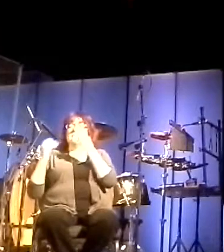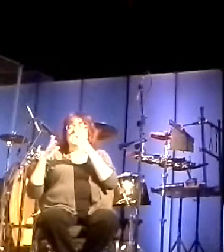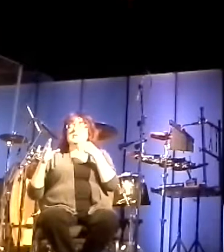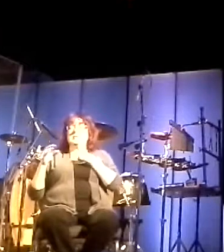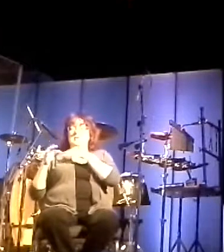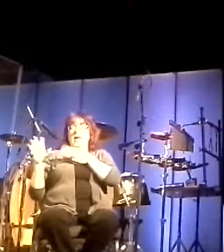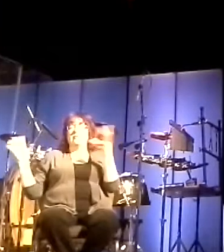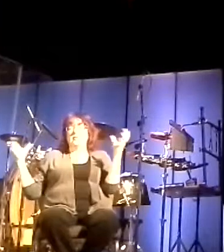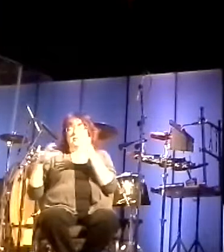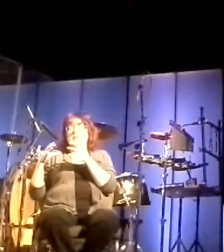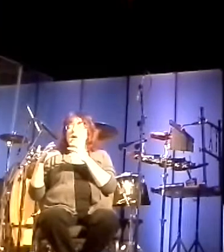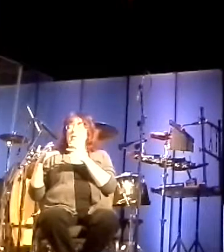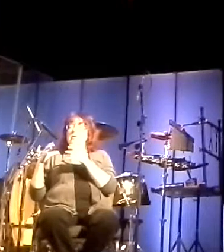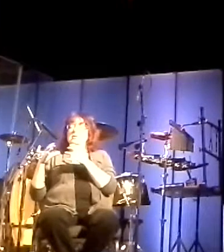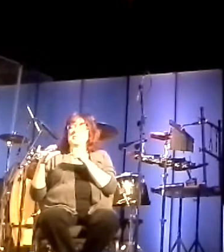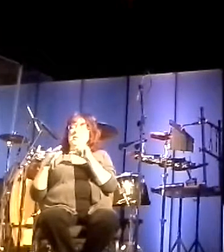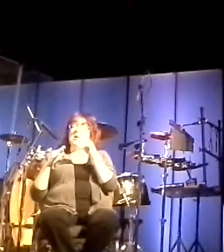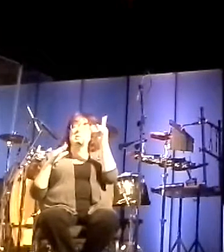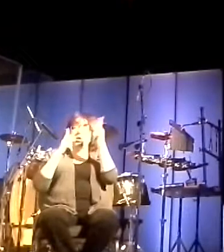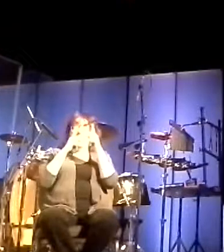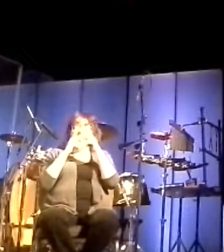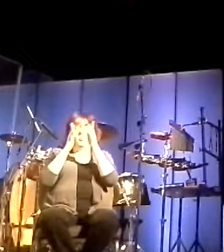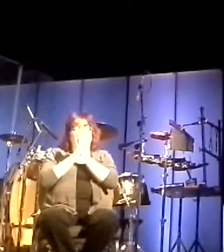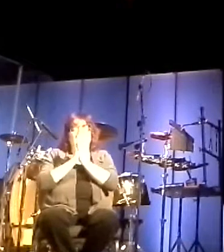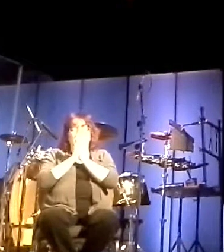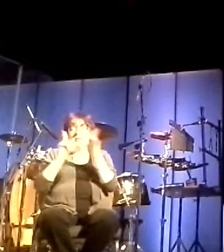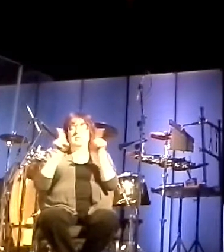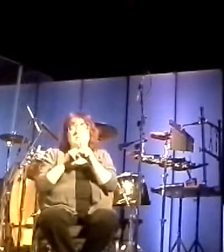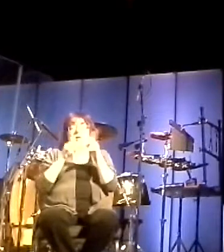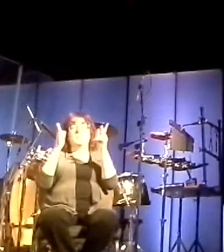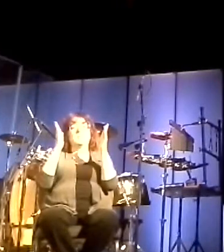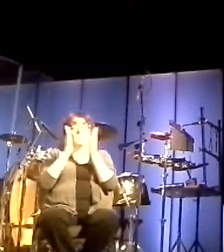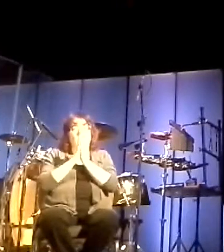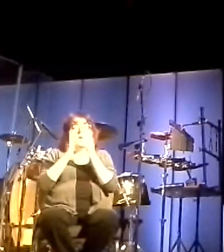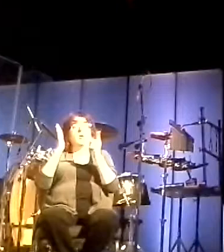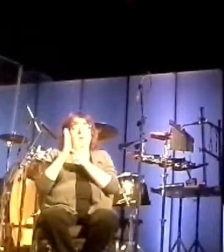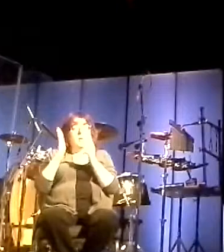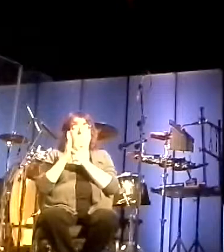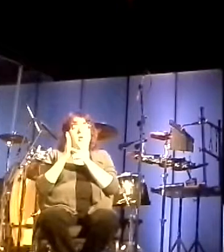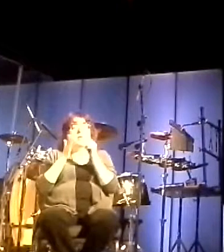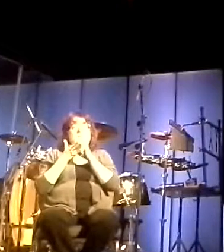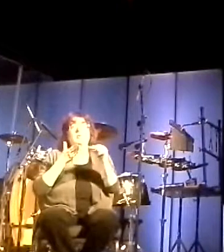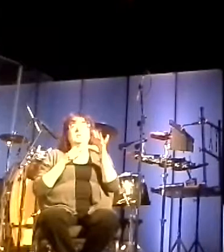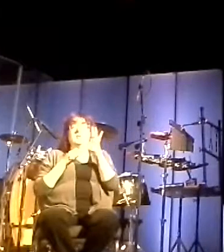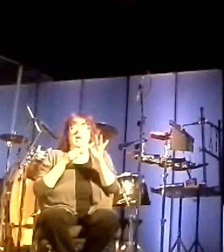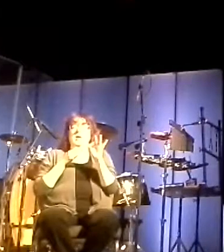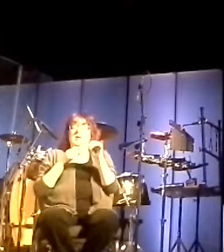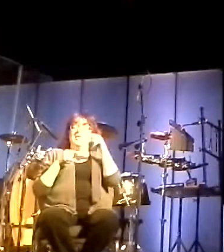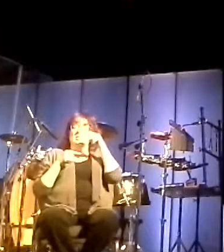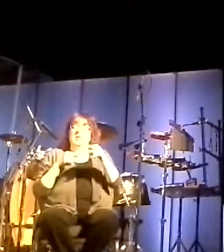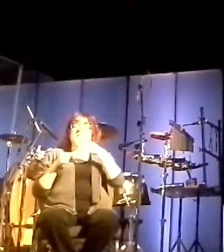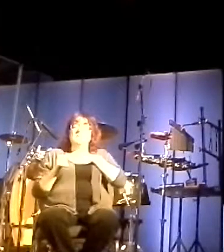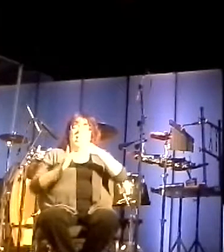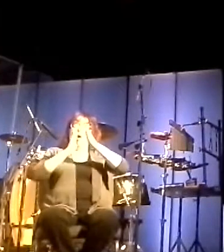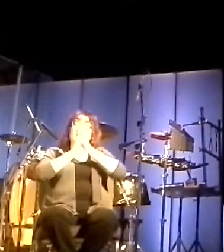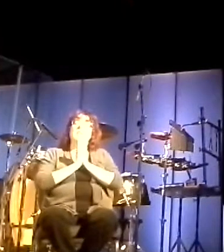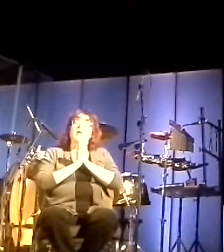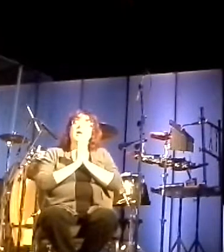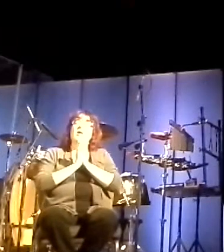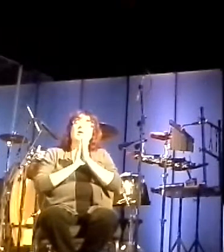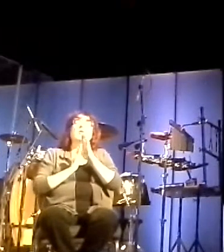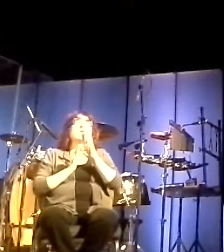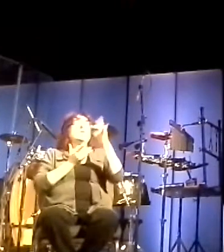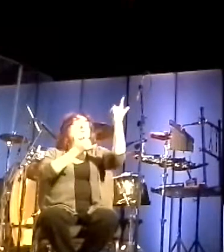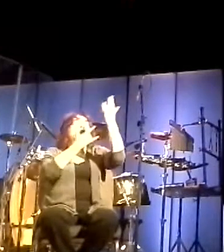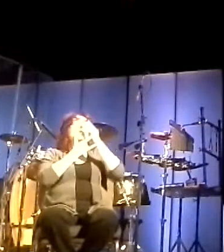staff members got together. And we were impressed. And here's what we pray. We pray the same prayer that Paul prayed. This is verse 9. He says, and this is my prayer, that your